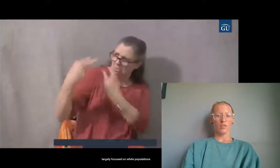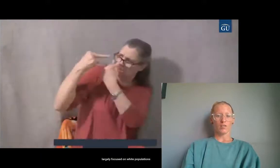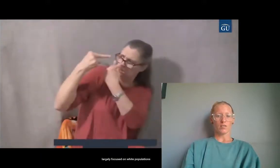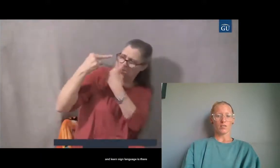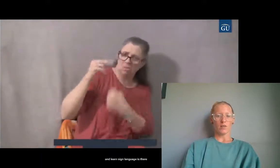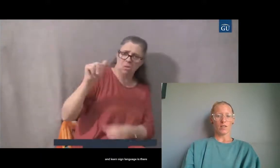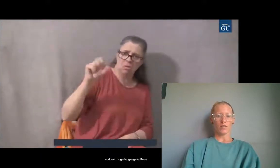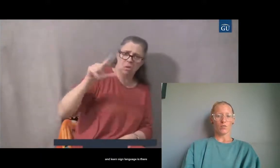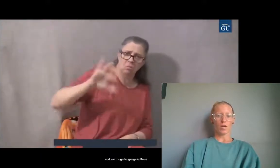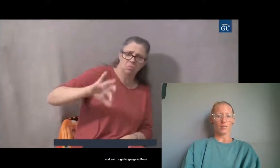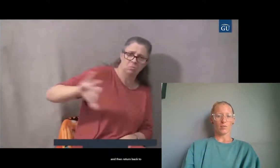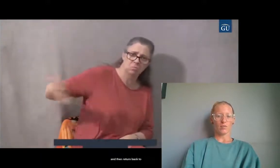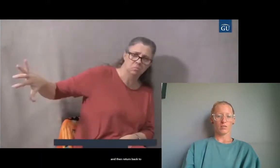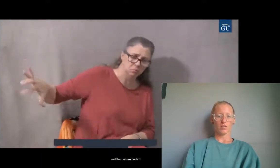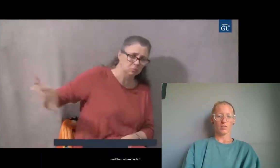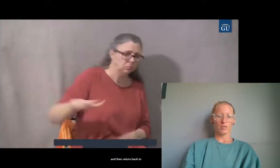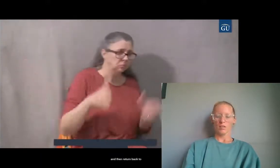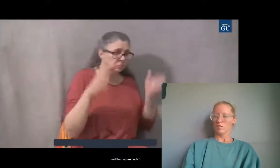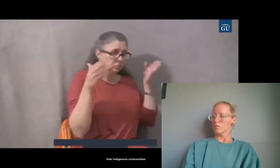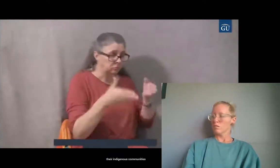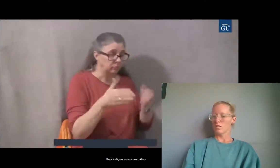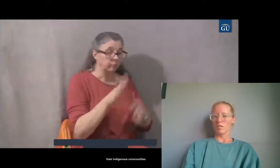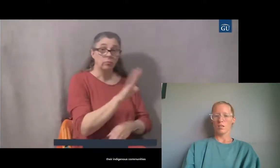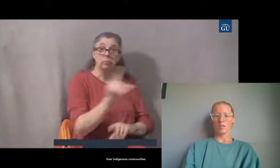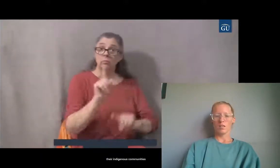over the years while they grew up.